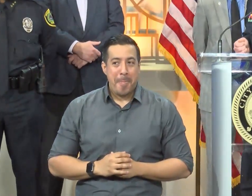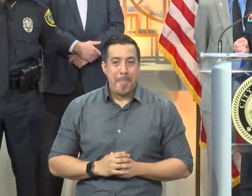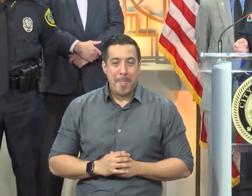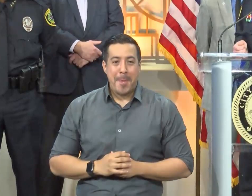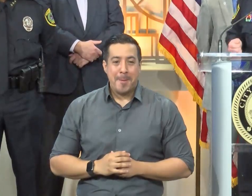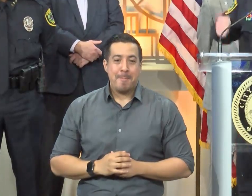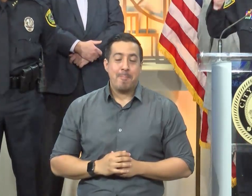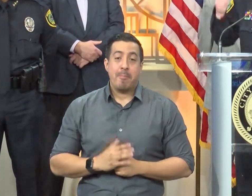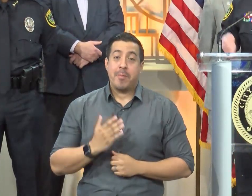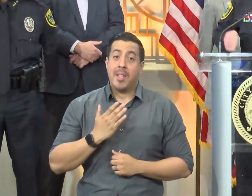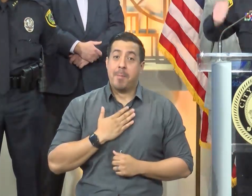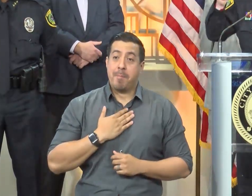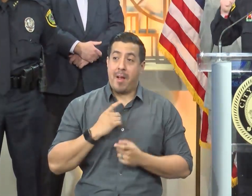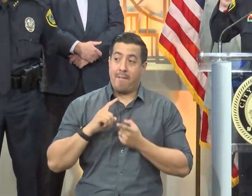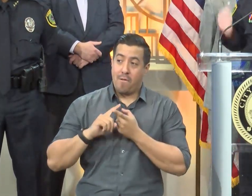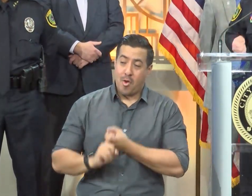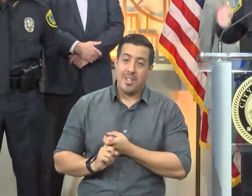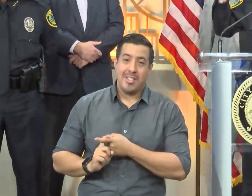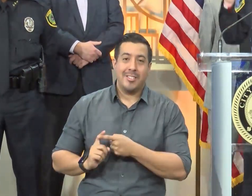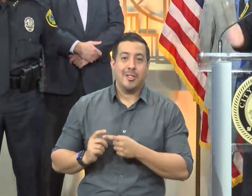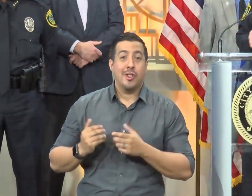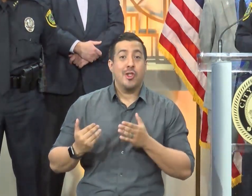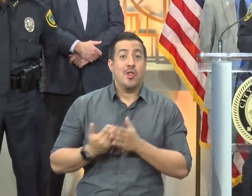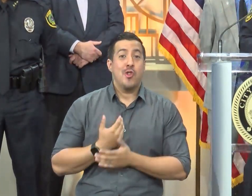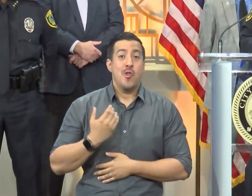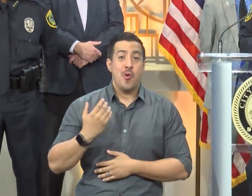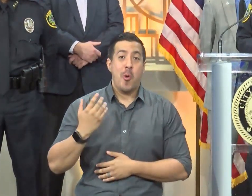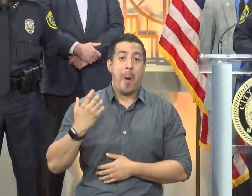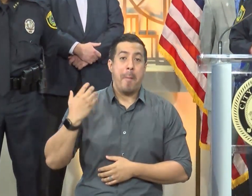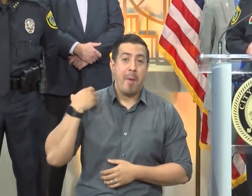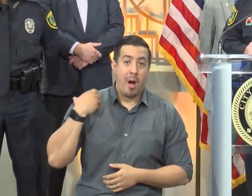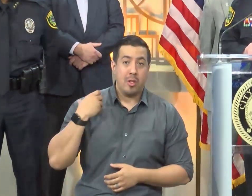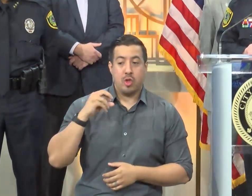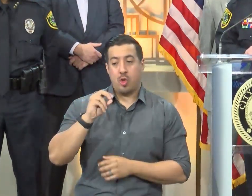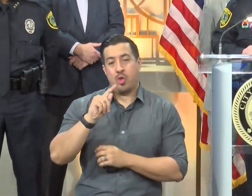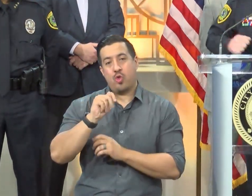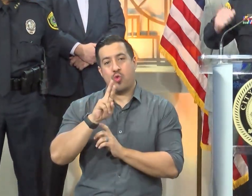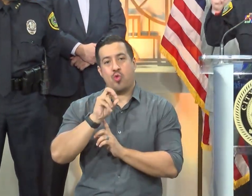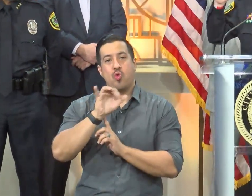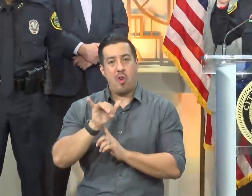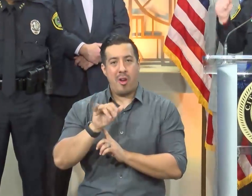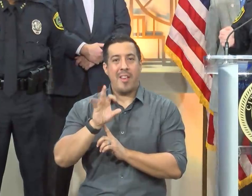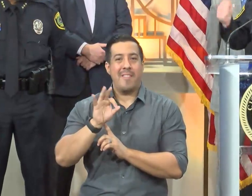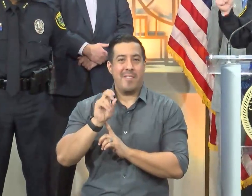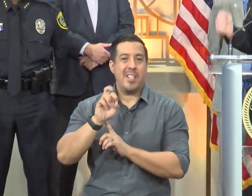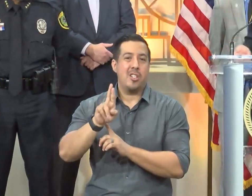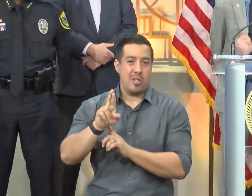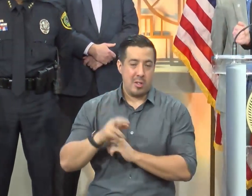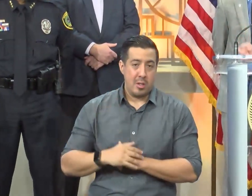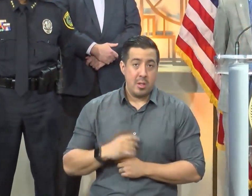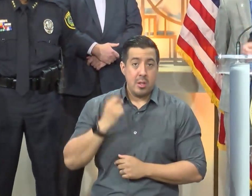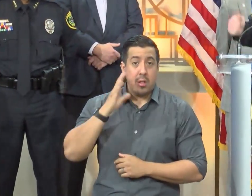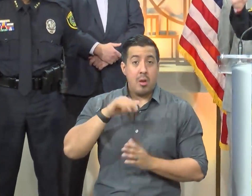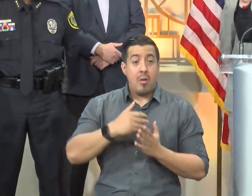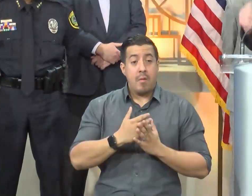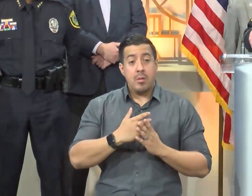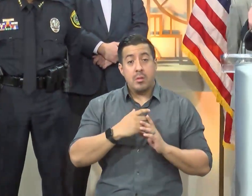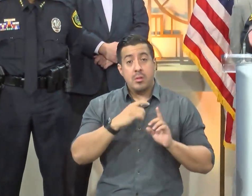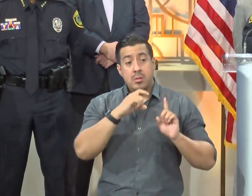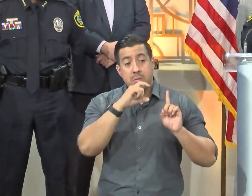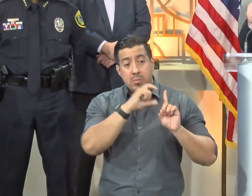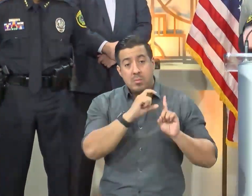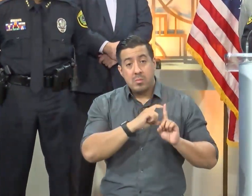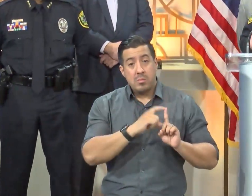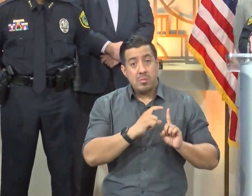Okay? To my friend and my new boss, Chief of Police Troy Finner. Words of the English language are